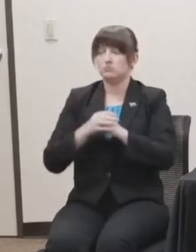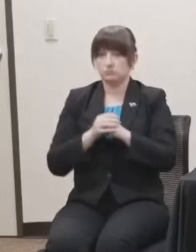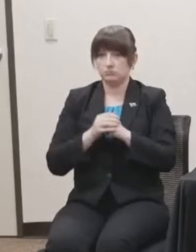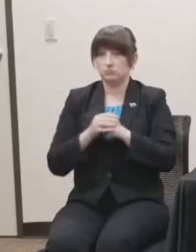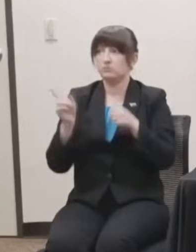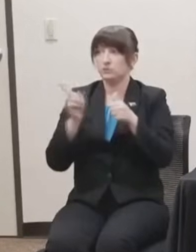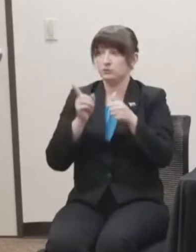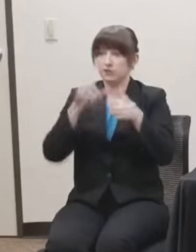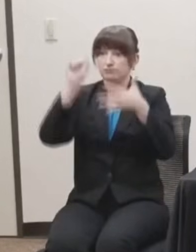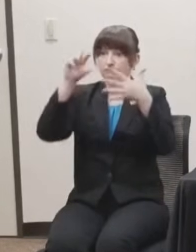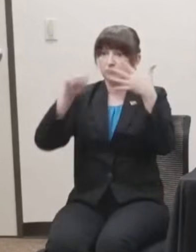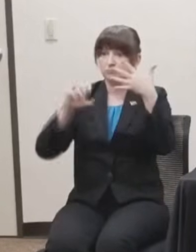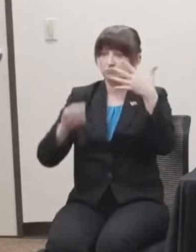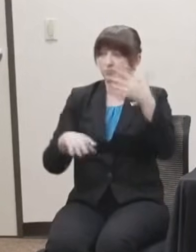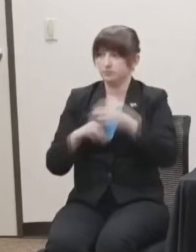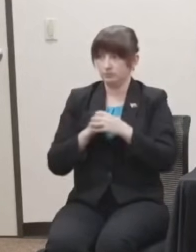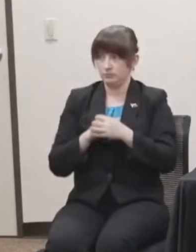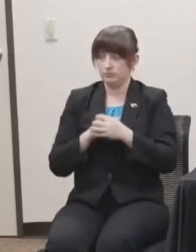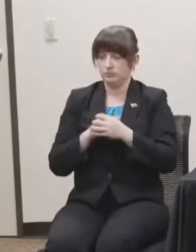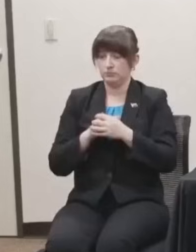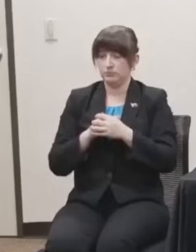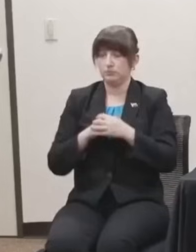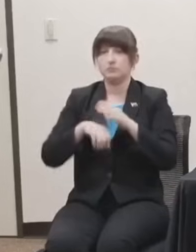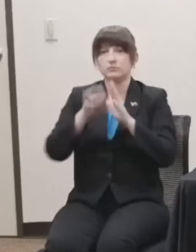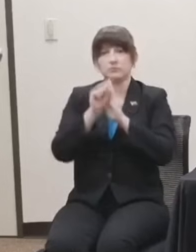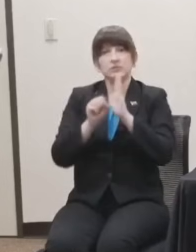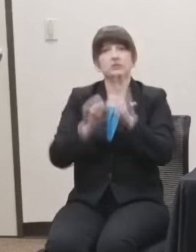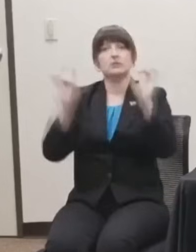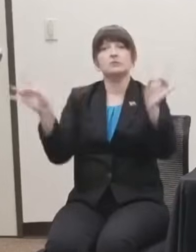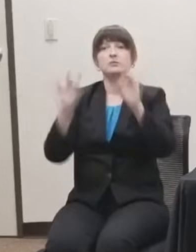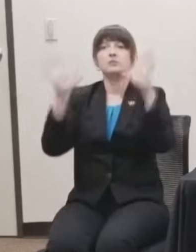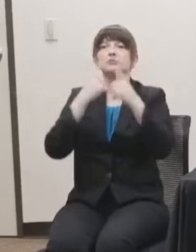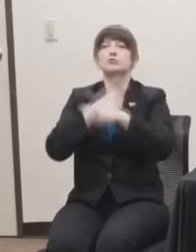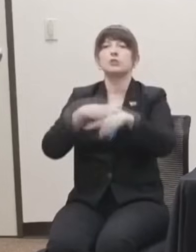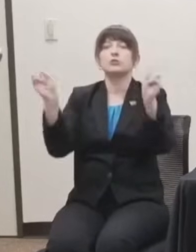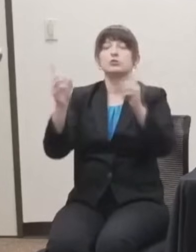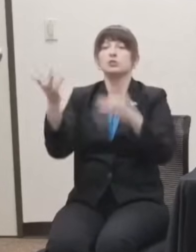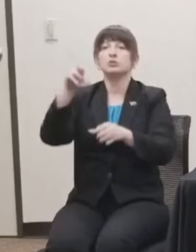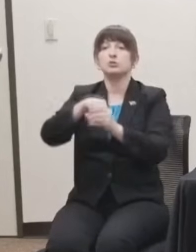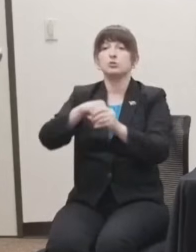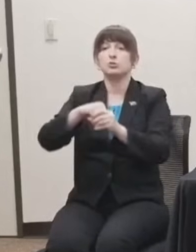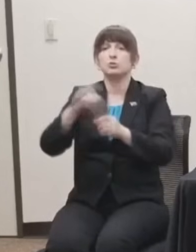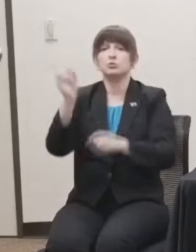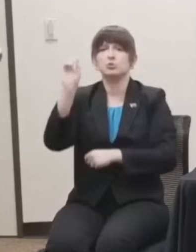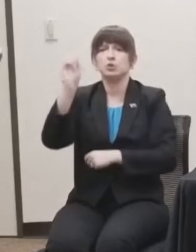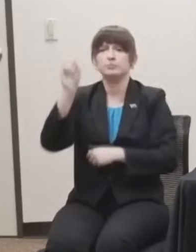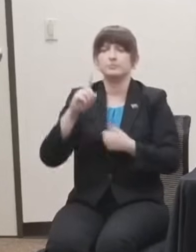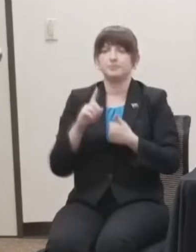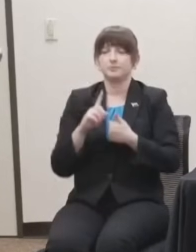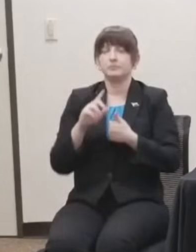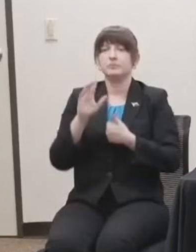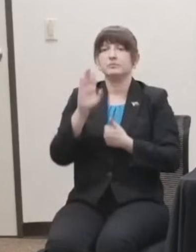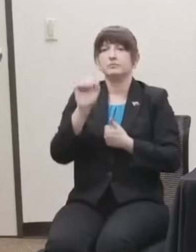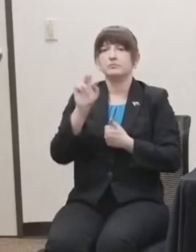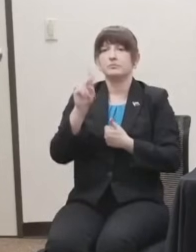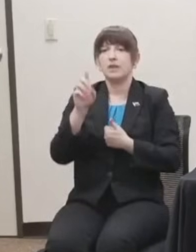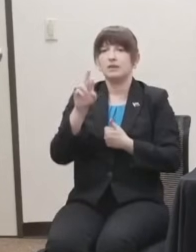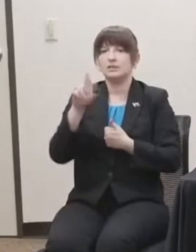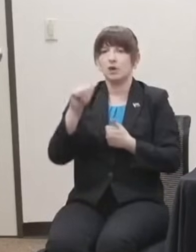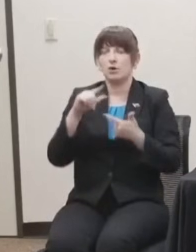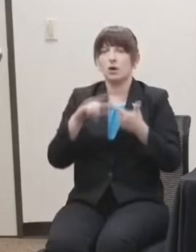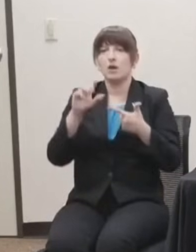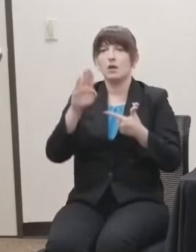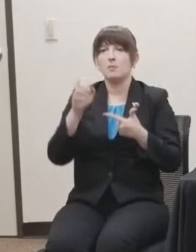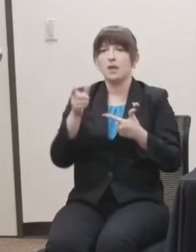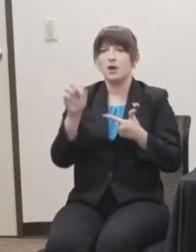I'll explain to you what's going on. Under the state disaster declaration includes the following counties: Bandera, Bear,